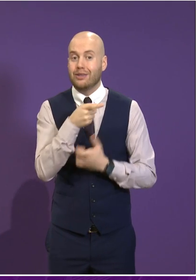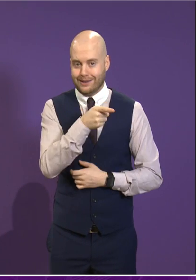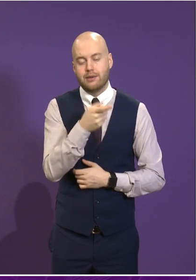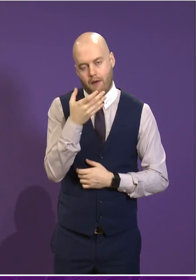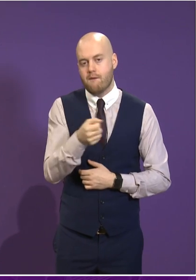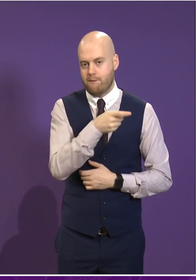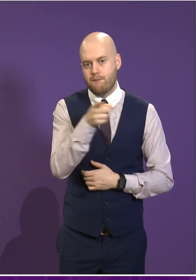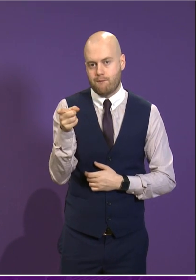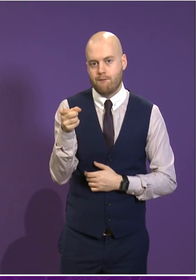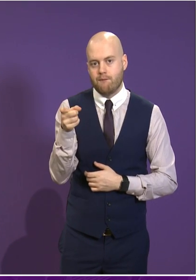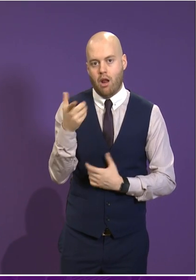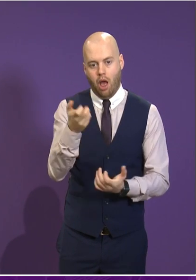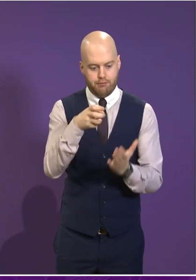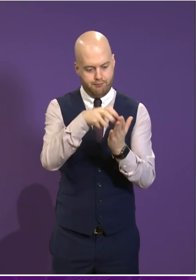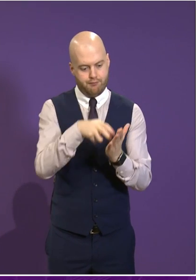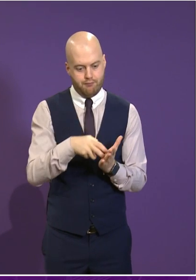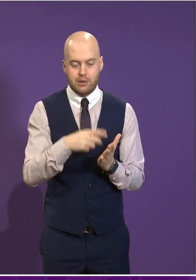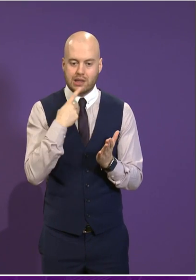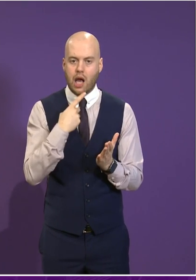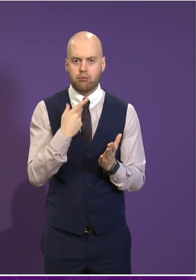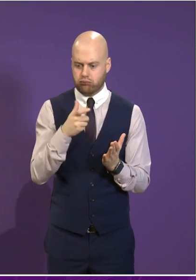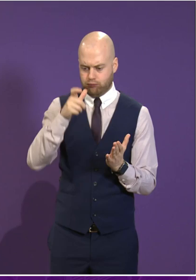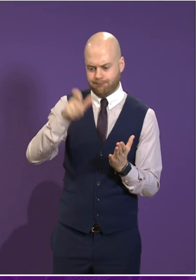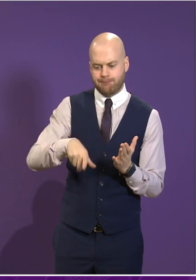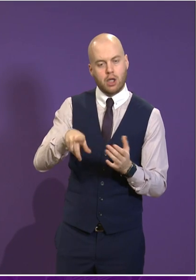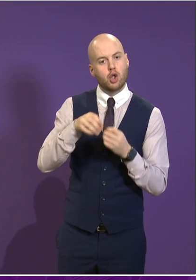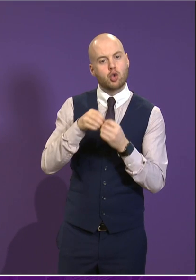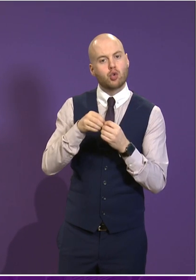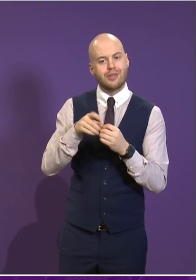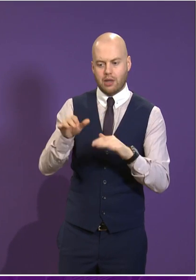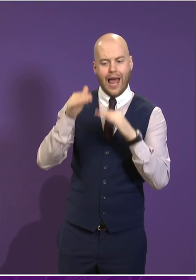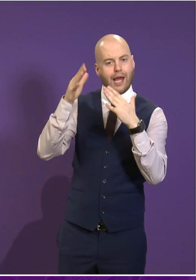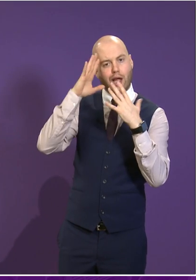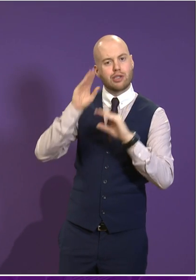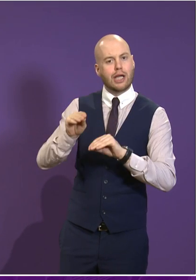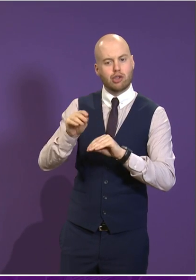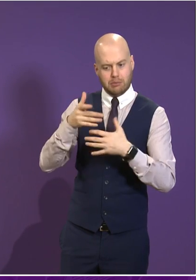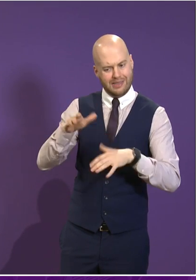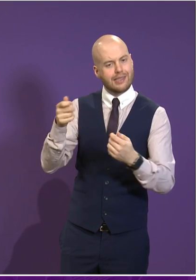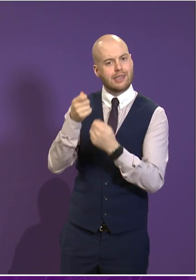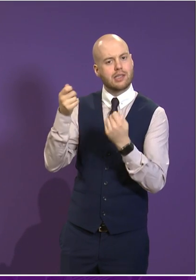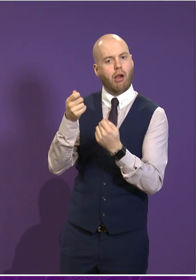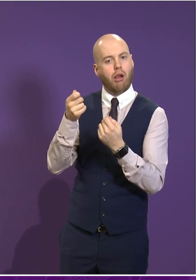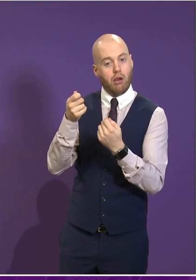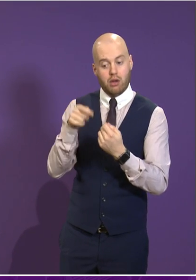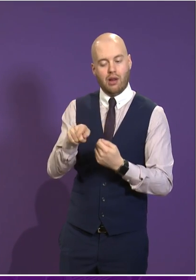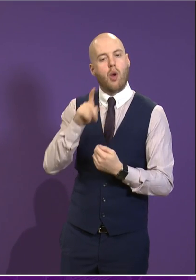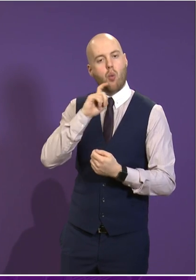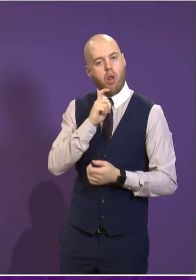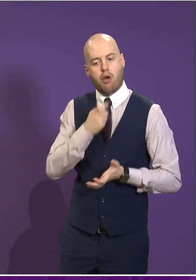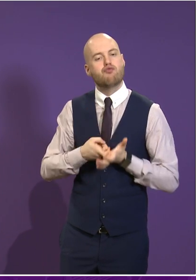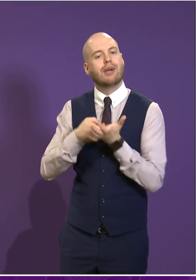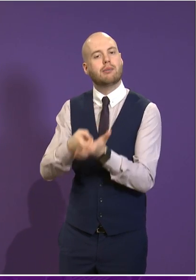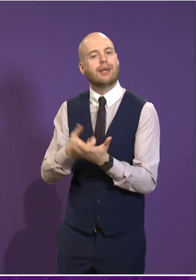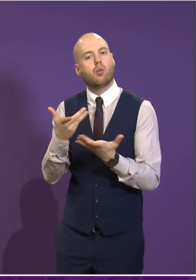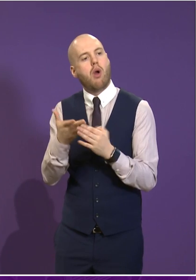where students have been successful in their higher education is to determine their destinations. We know colleges